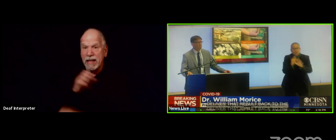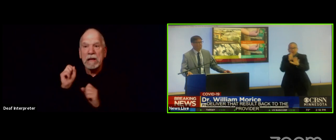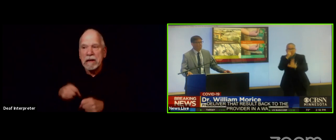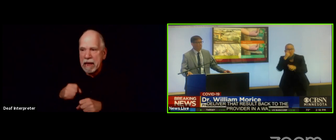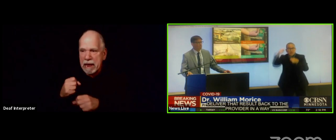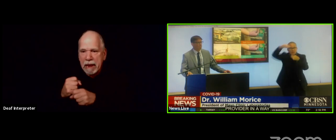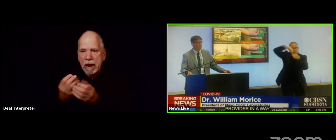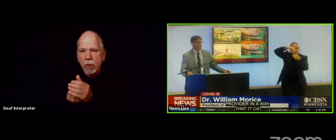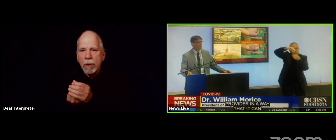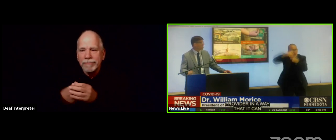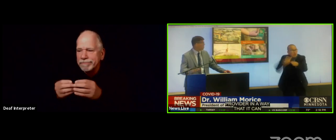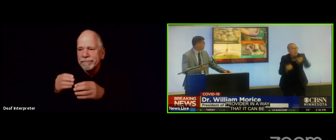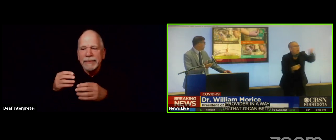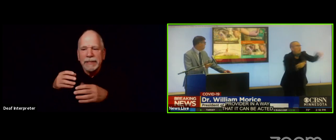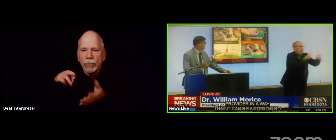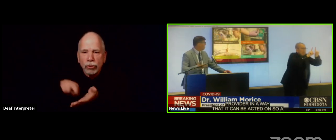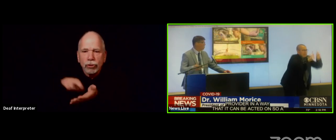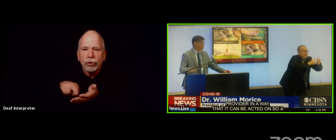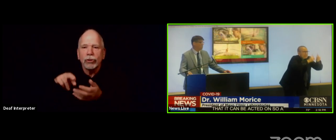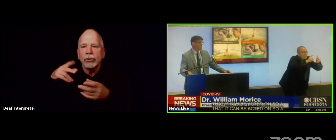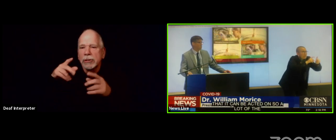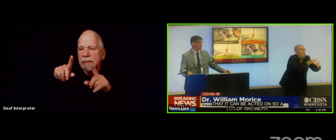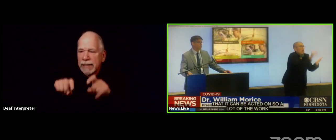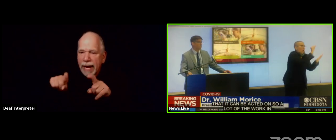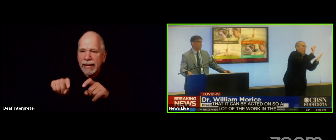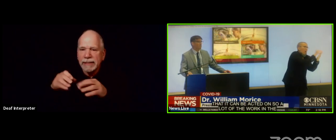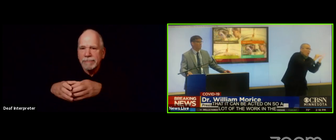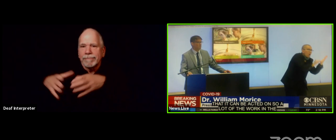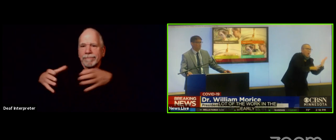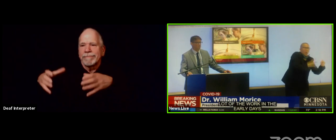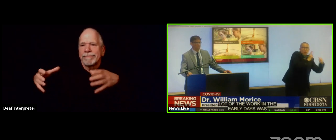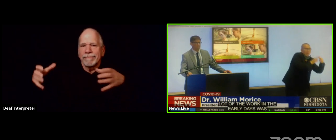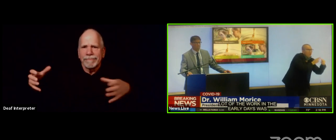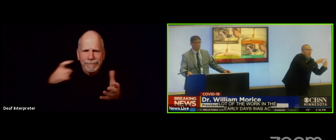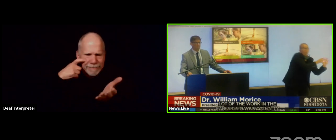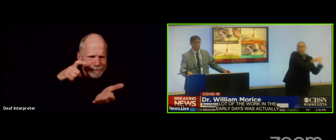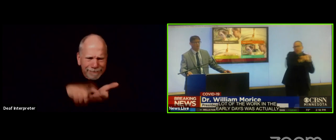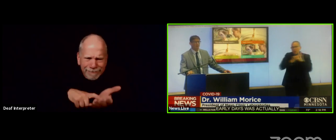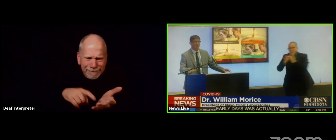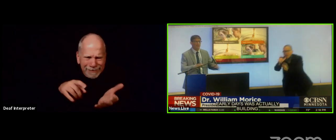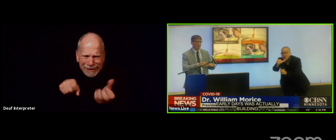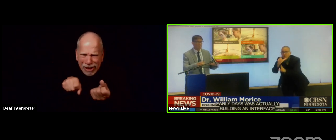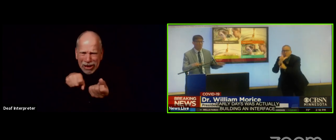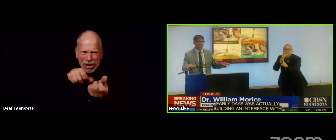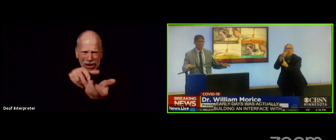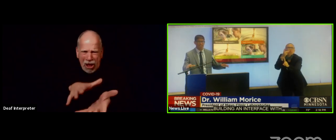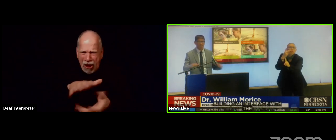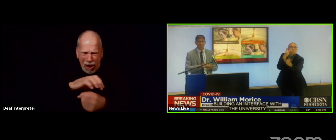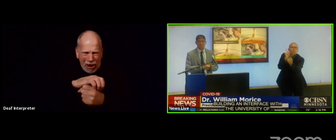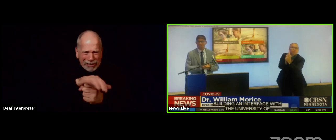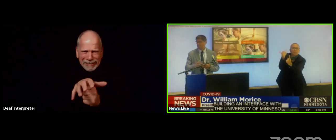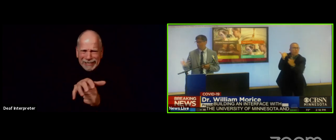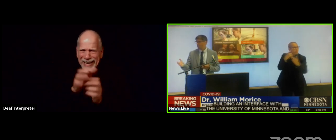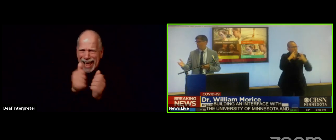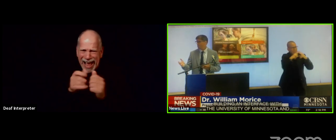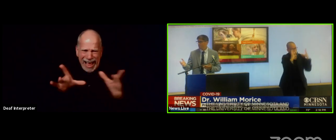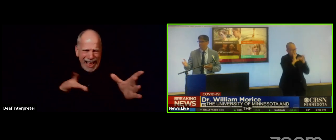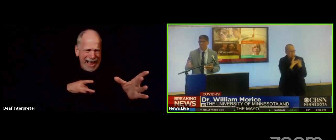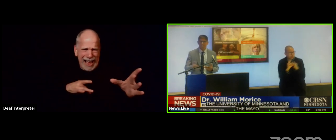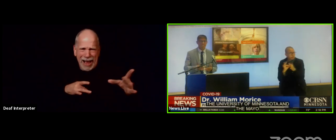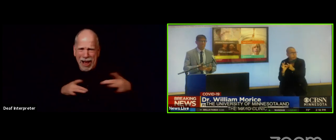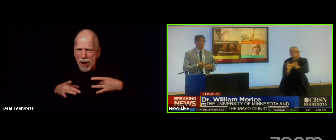the early days was actually building an interface between the University of Minnesota and the Mayo Clinic so that our capacity, as we built it in collaboration